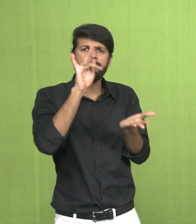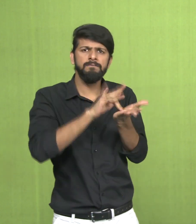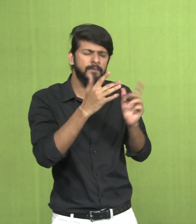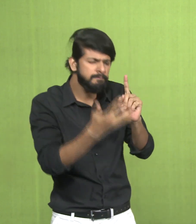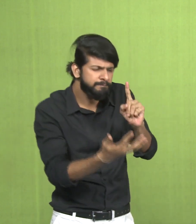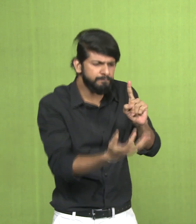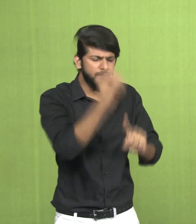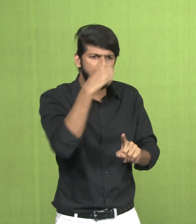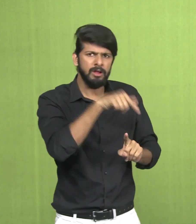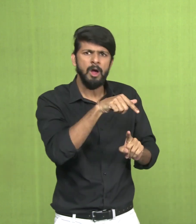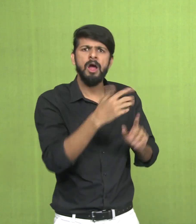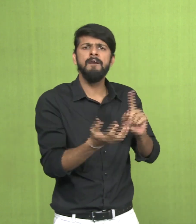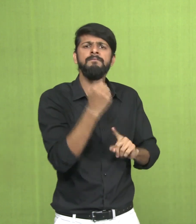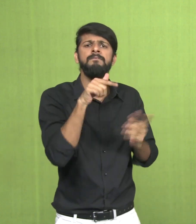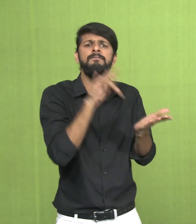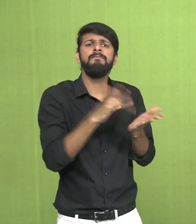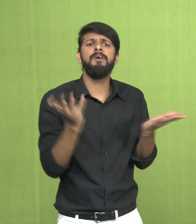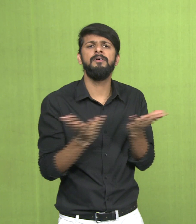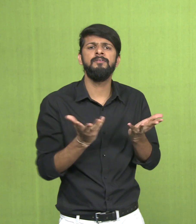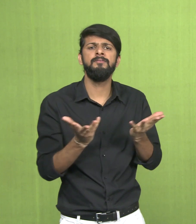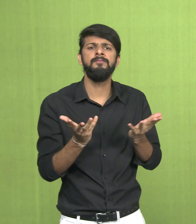where was the priest bust found?